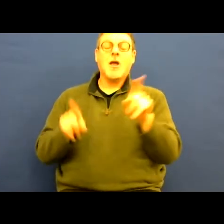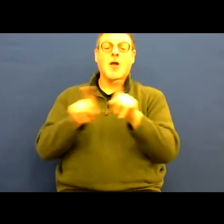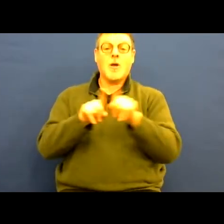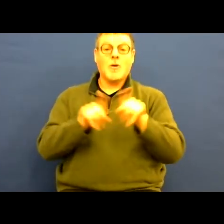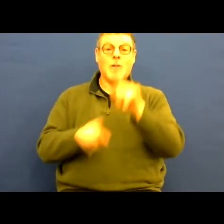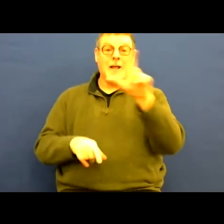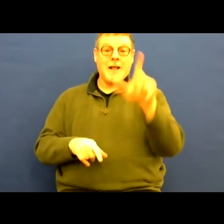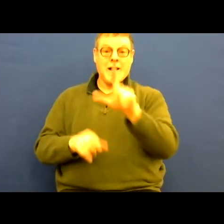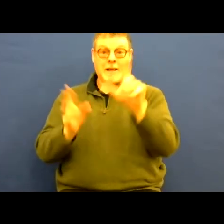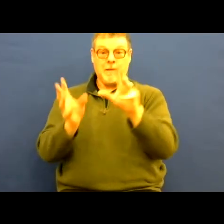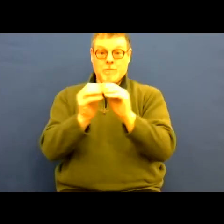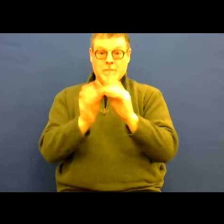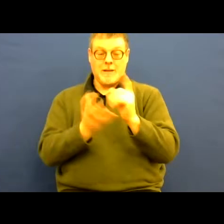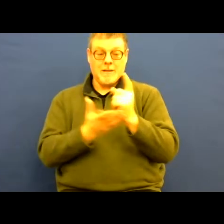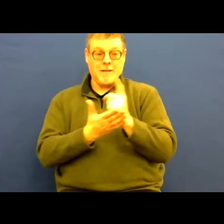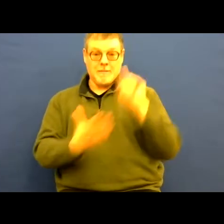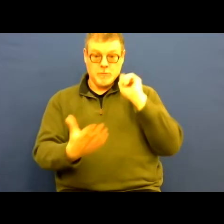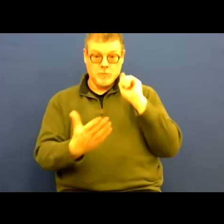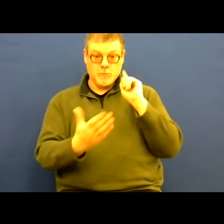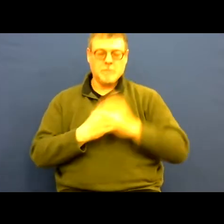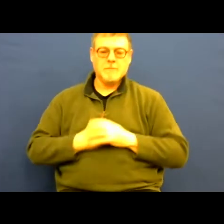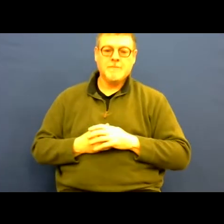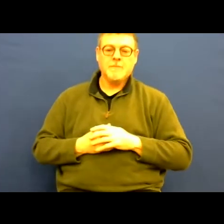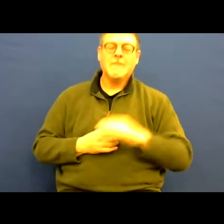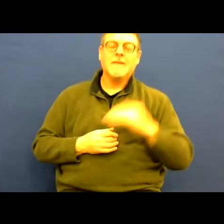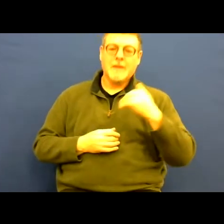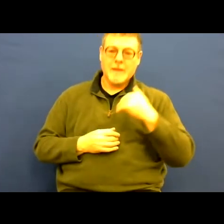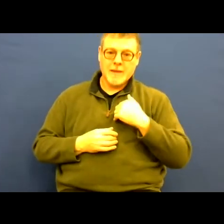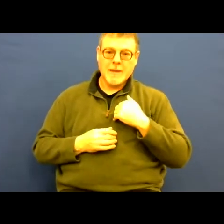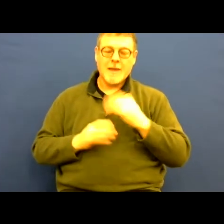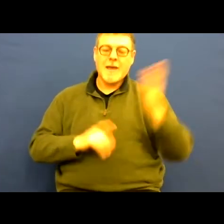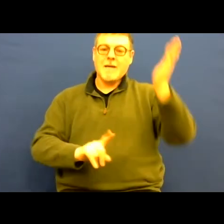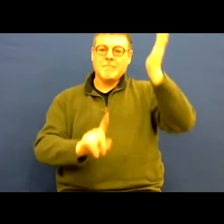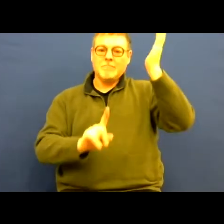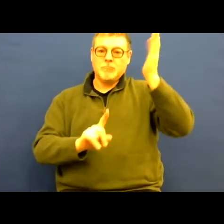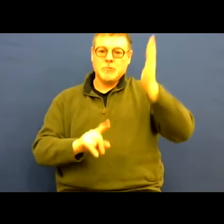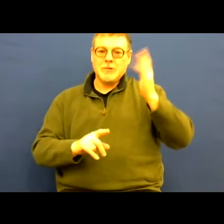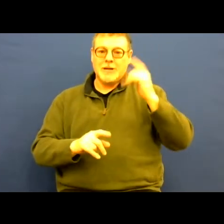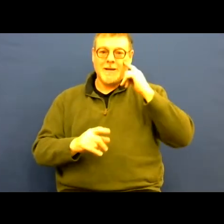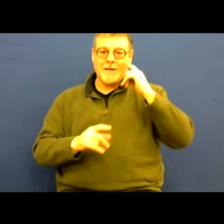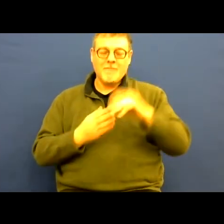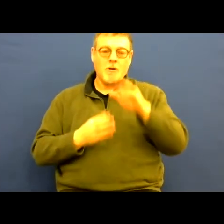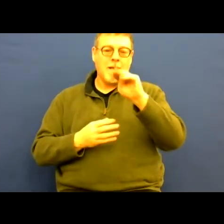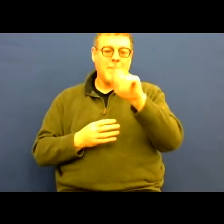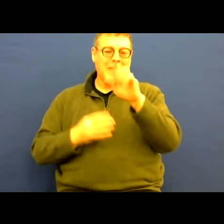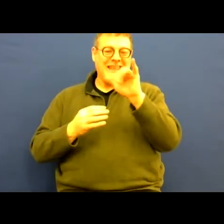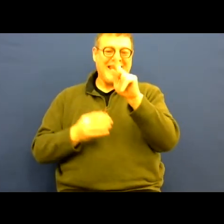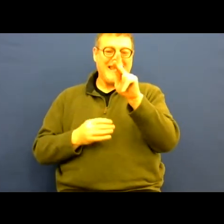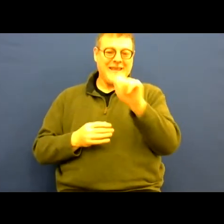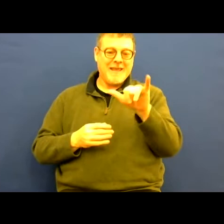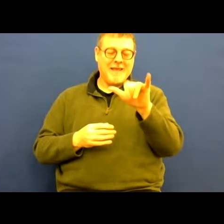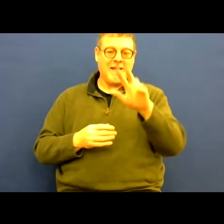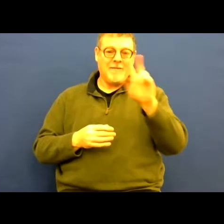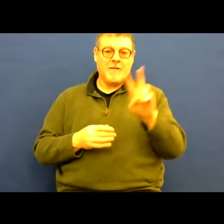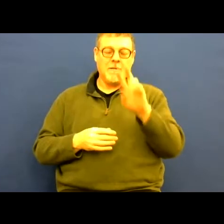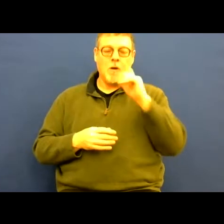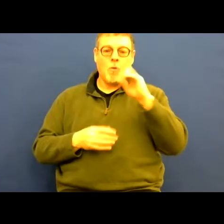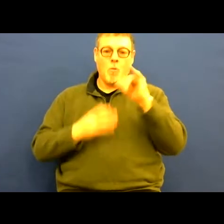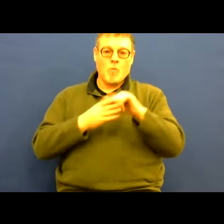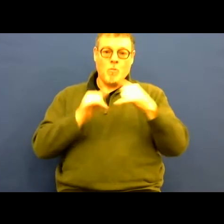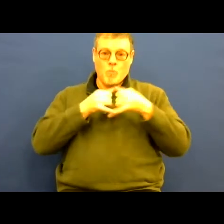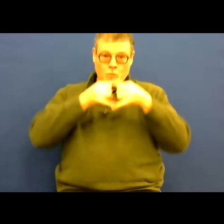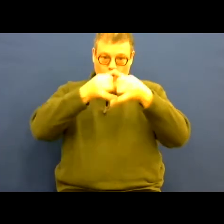our library meeting last week, we had a presentation of the Velma K. Moore Award from the Library